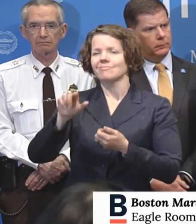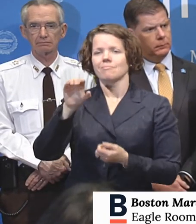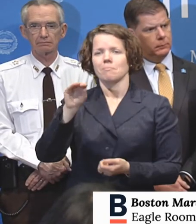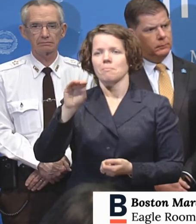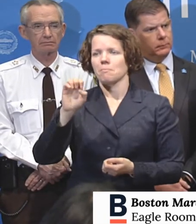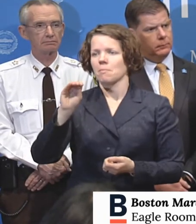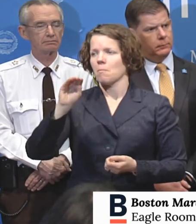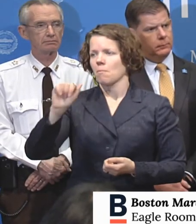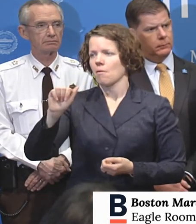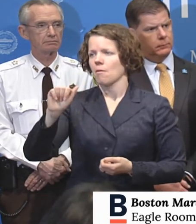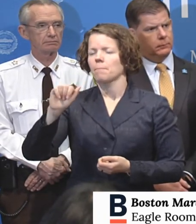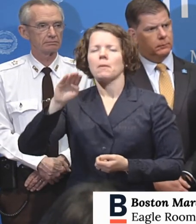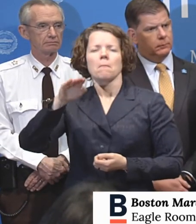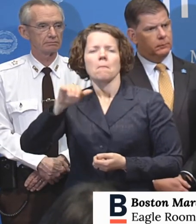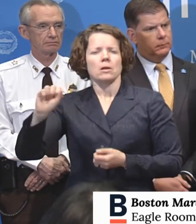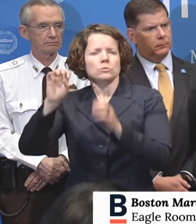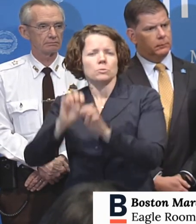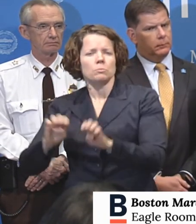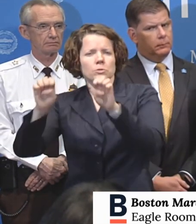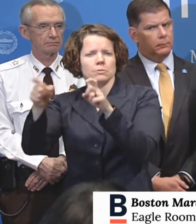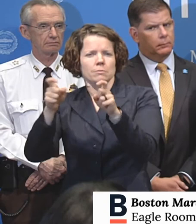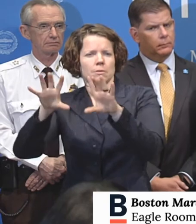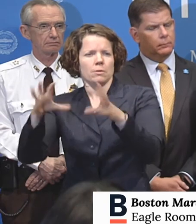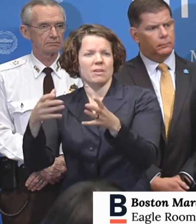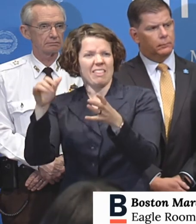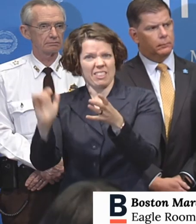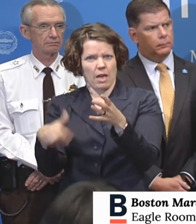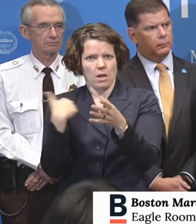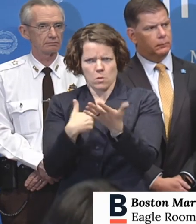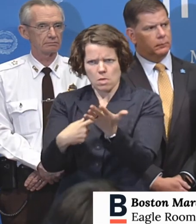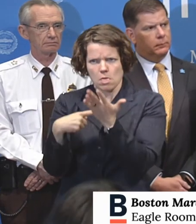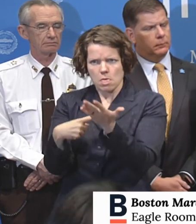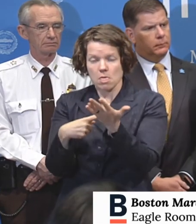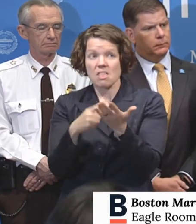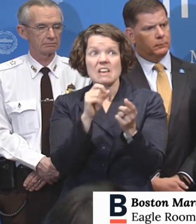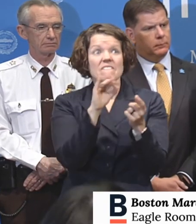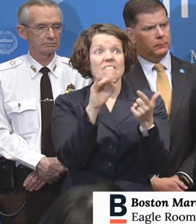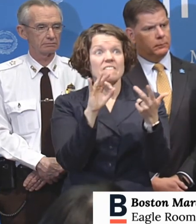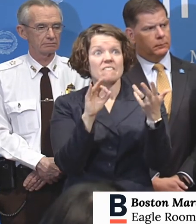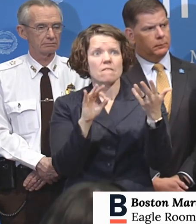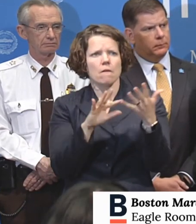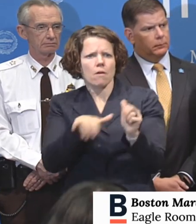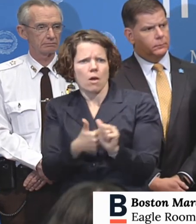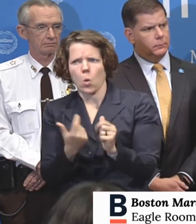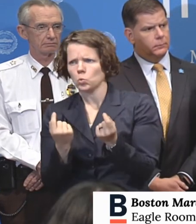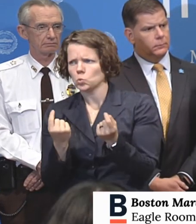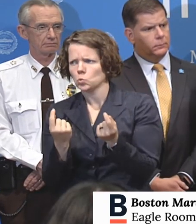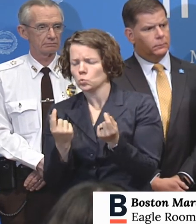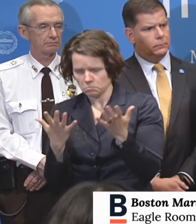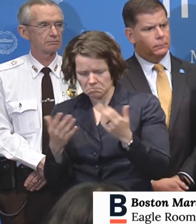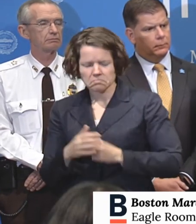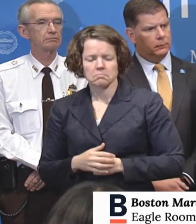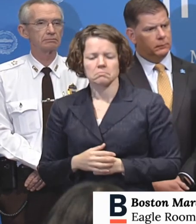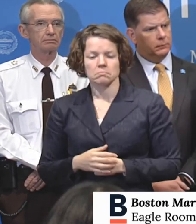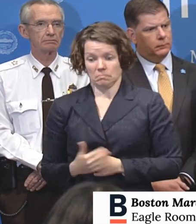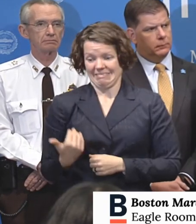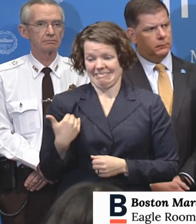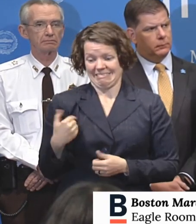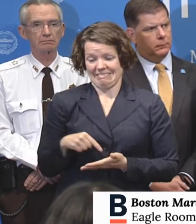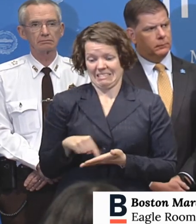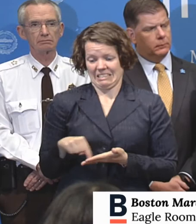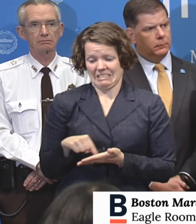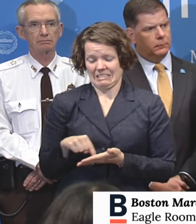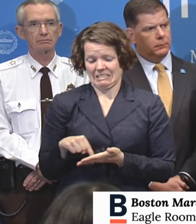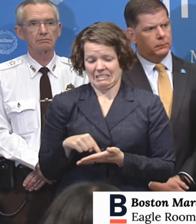all contingencies and develop plans for those. As recently as the beginning of this week, there was